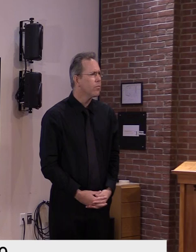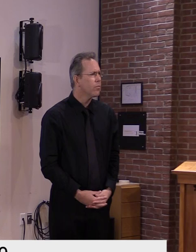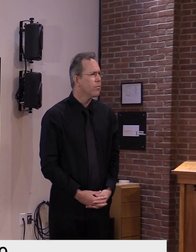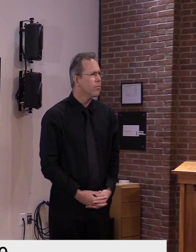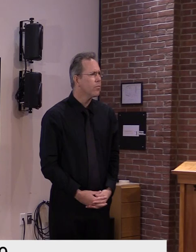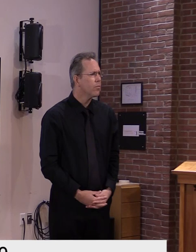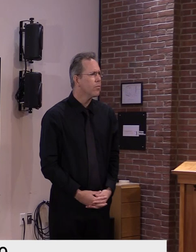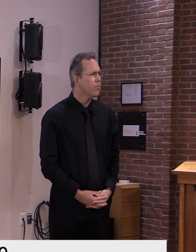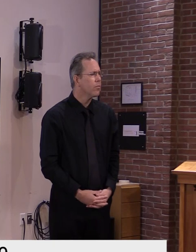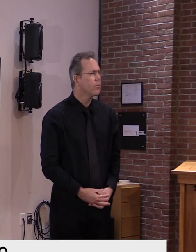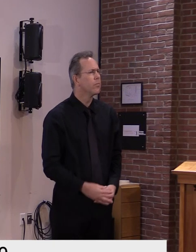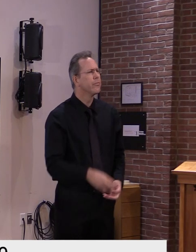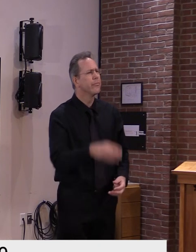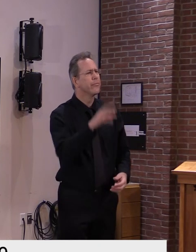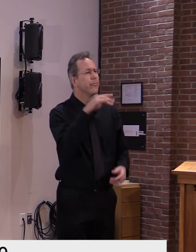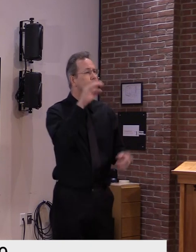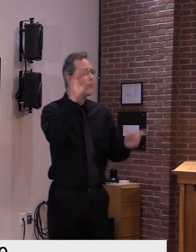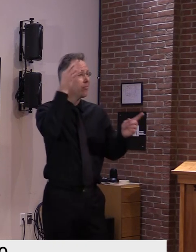Yeah.